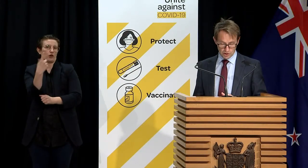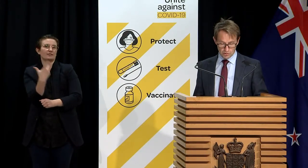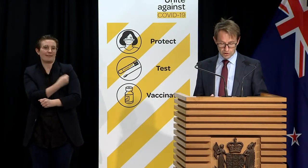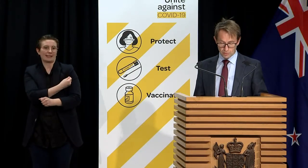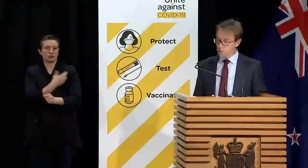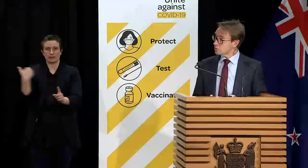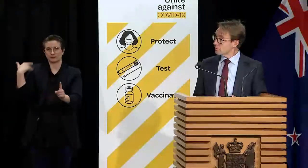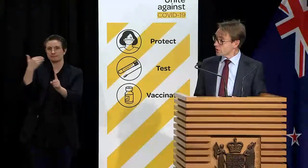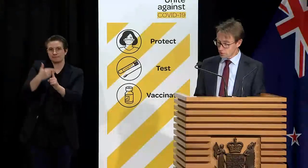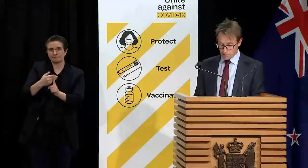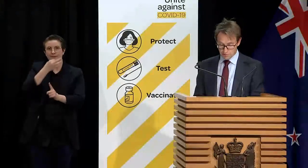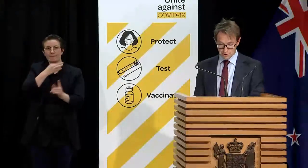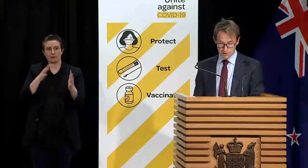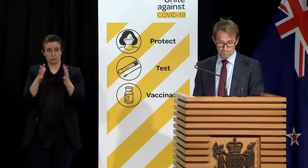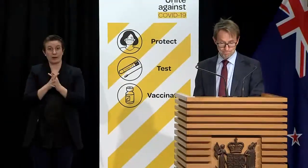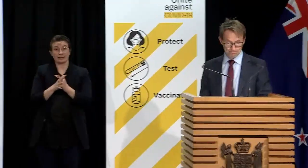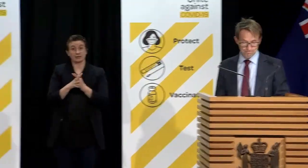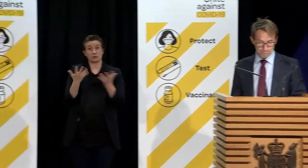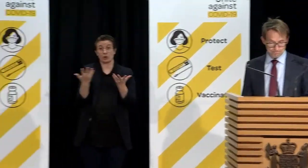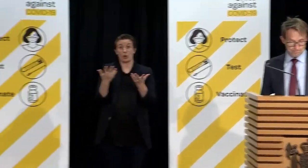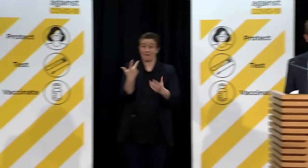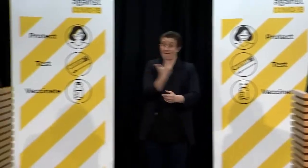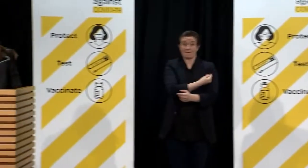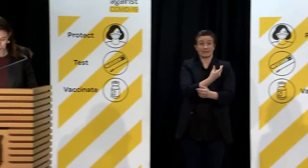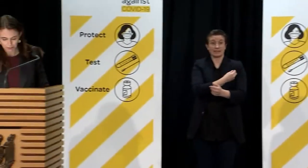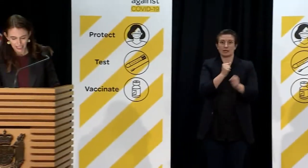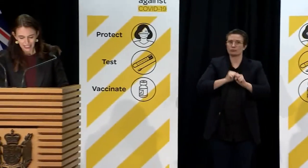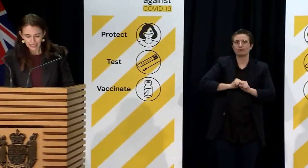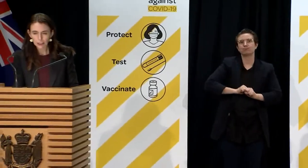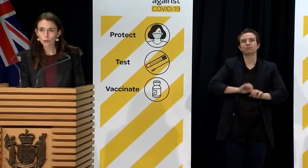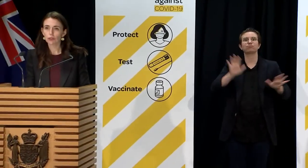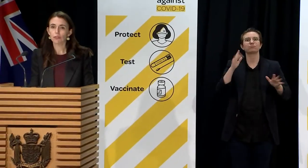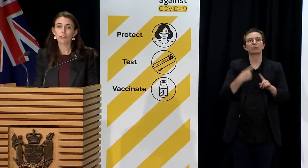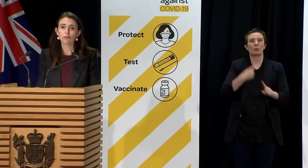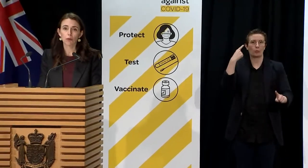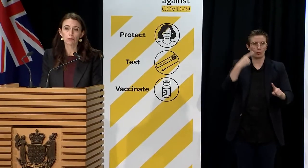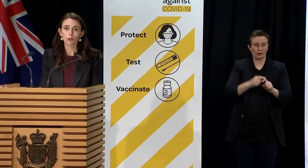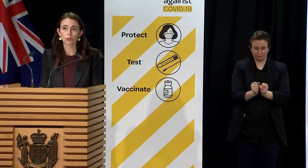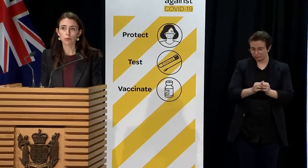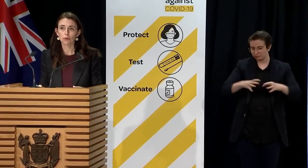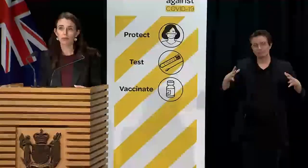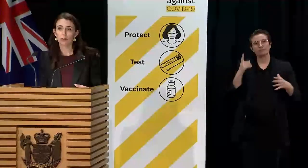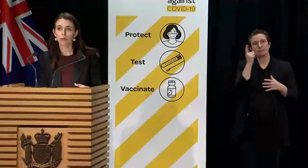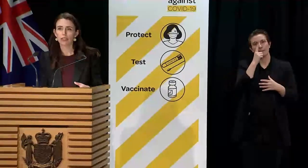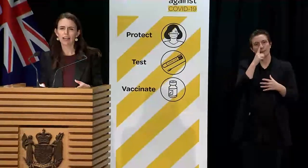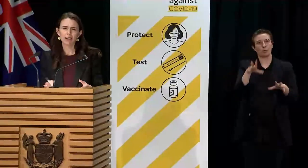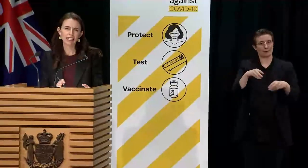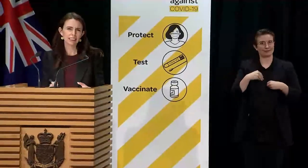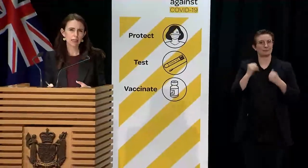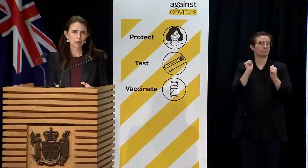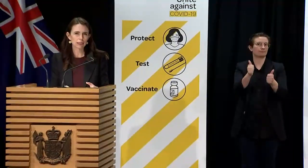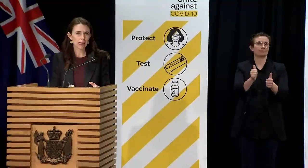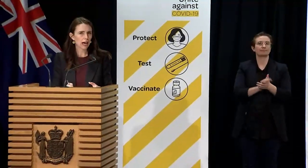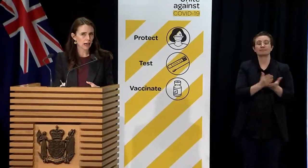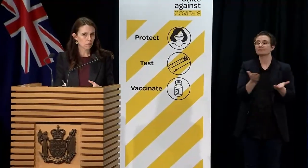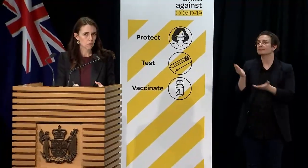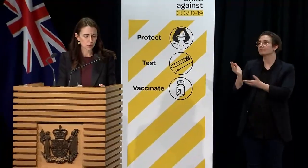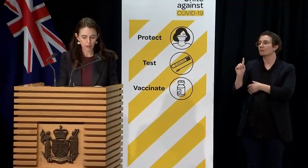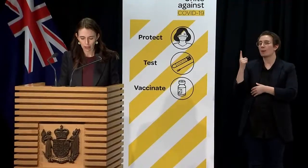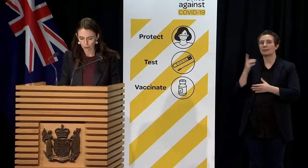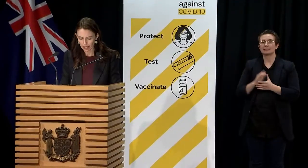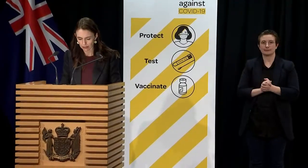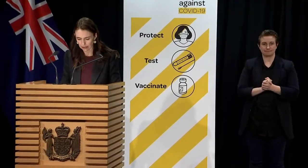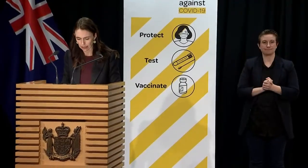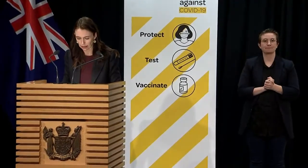population across the Murtu. Thank you, Prime Minister. Thank you, Dr. Bloomfield. As you will have heard from Dr. Bloomfield, our case numbers are